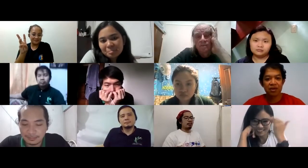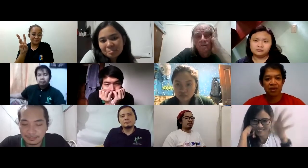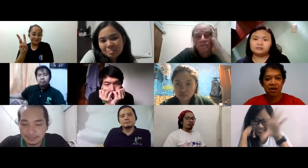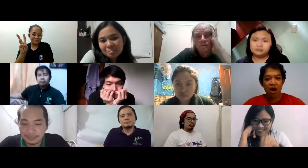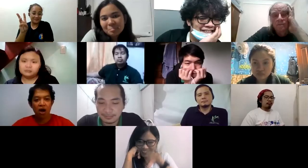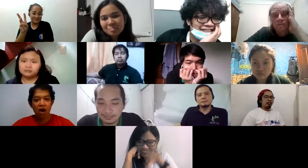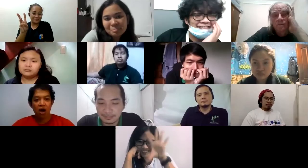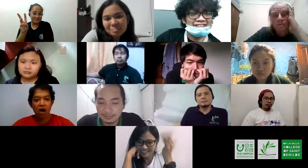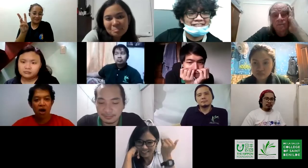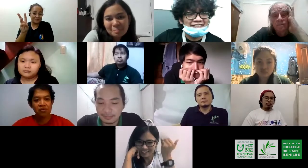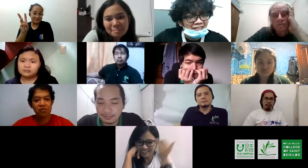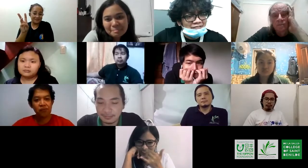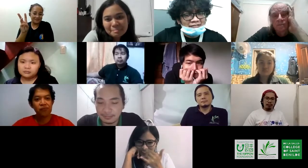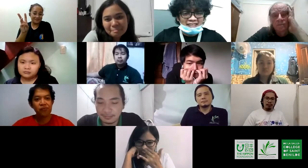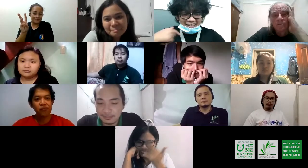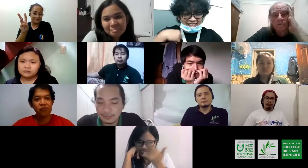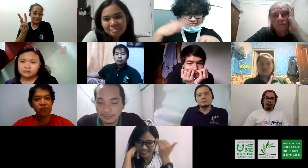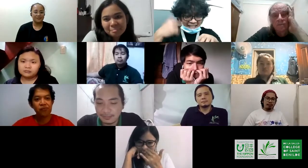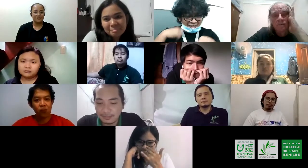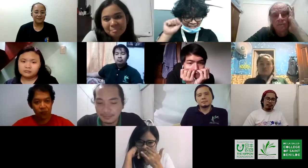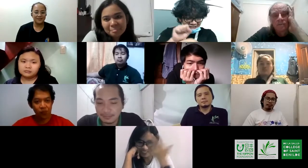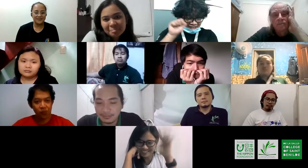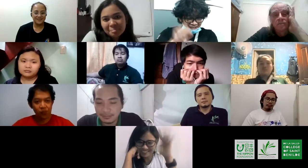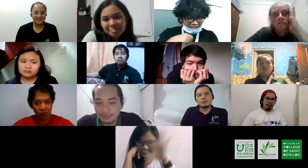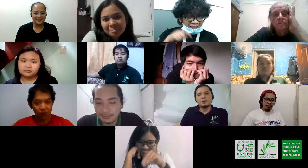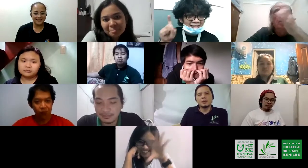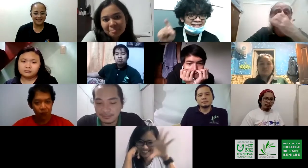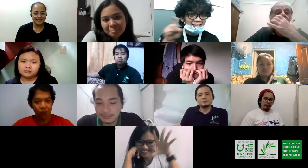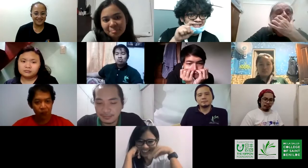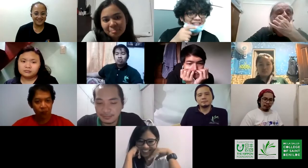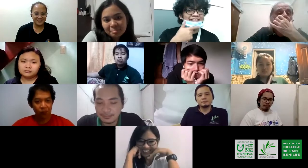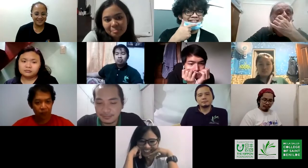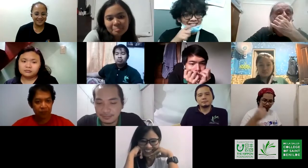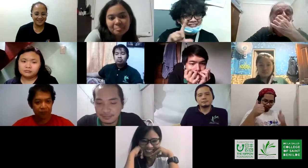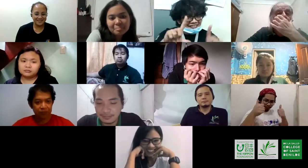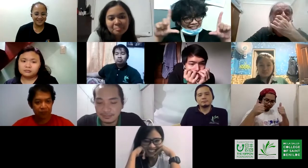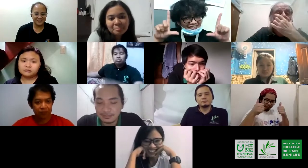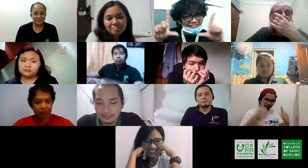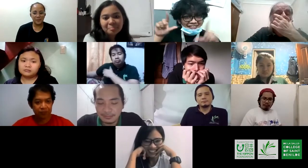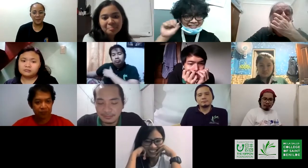was 1997, but it came into being apparently in 1996.